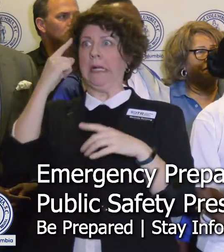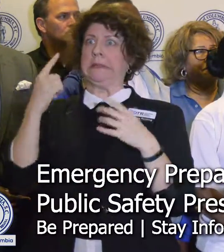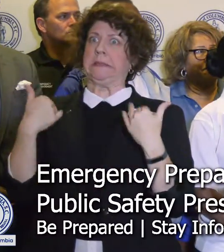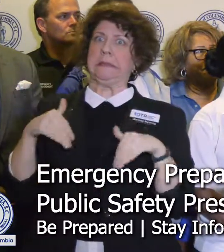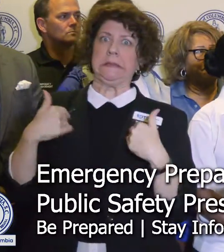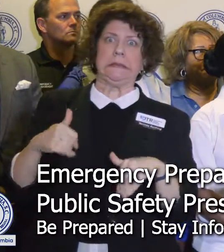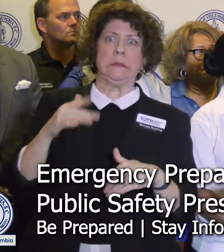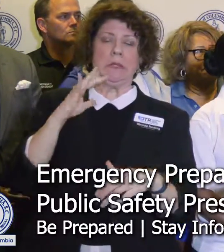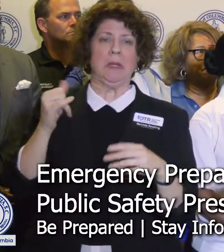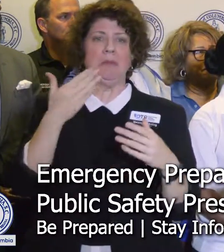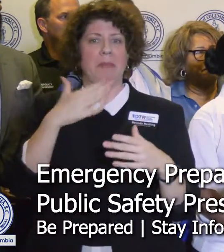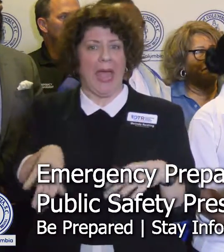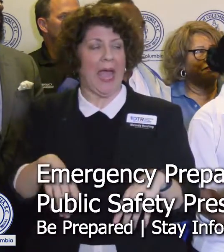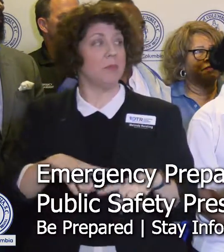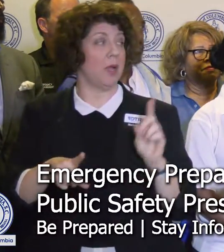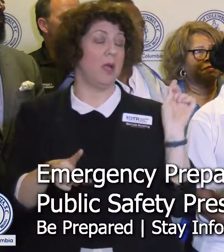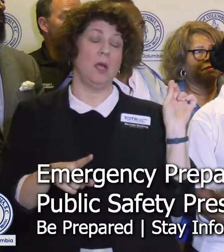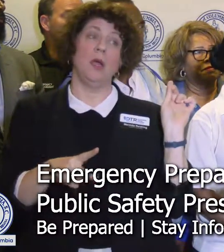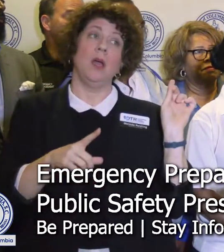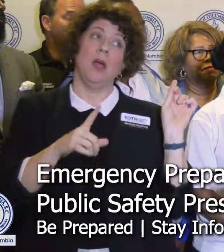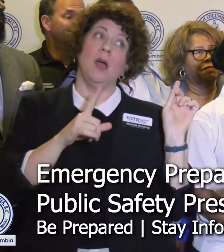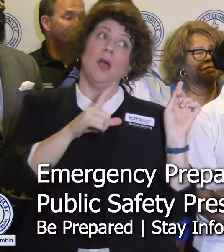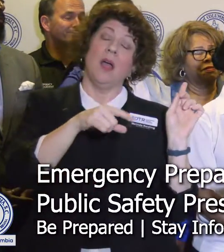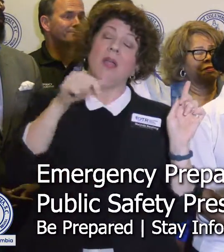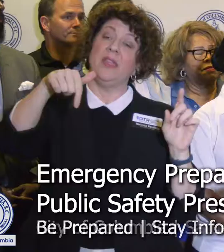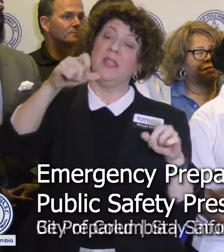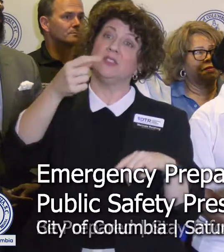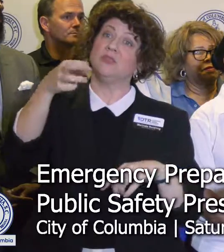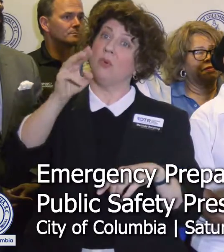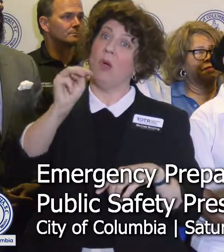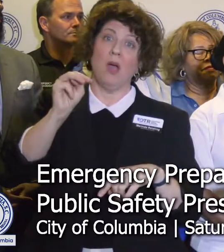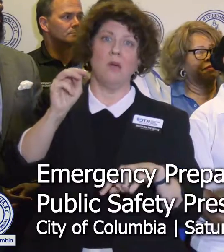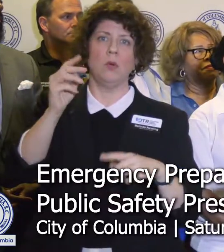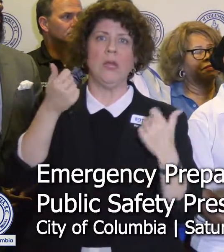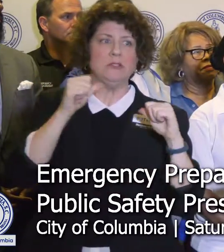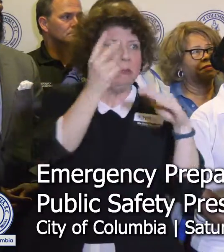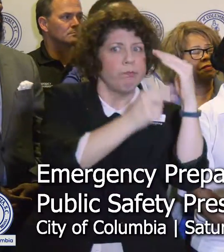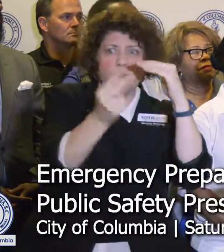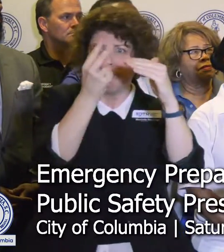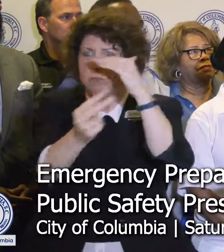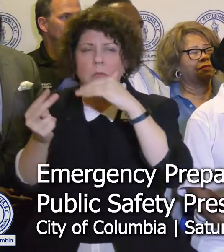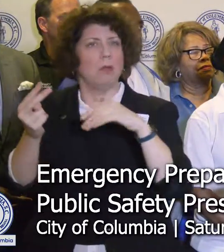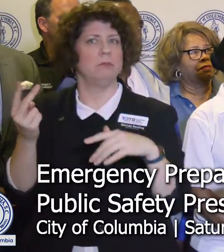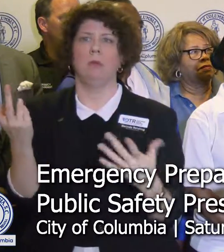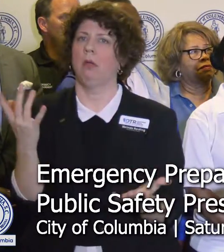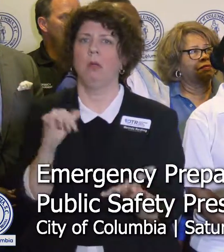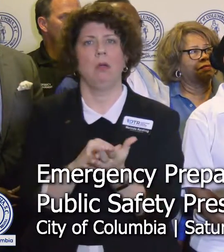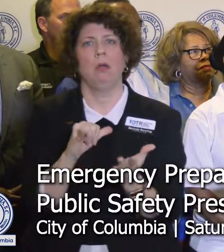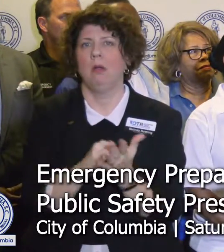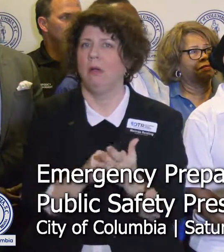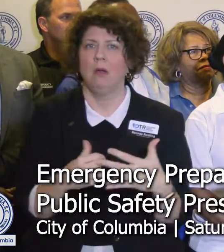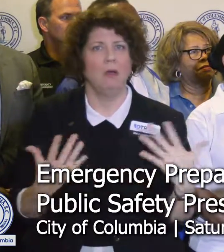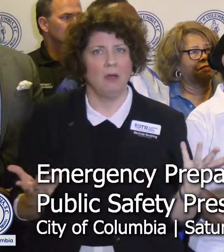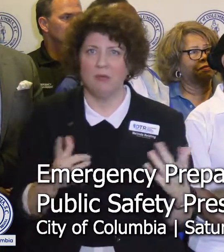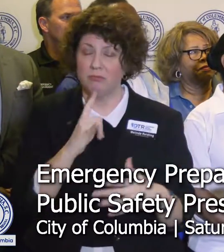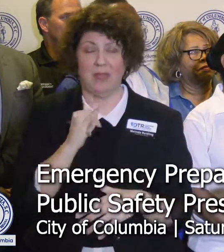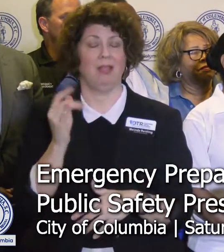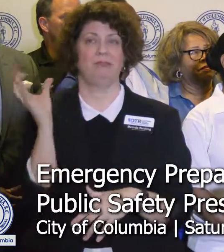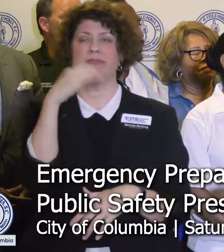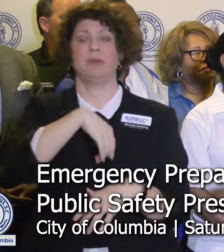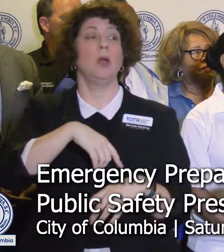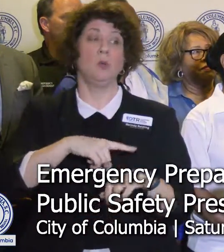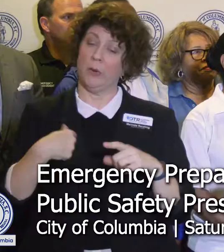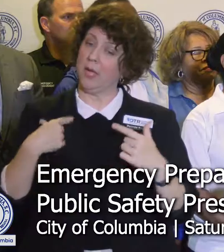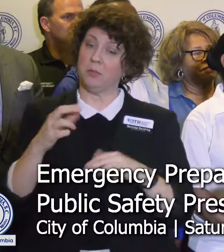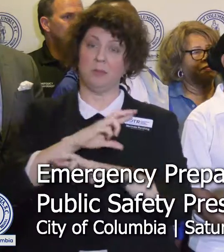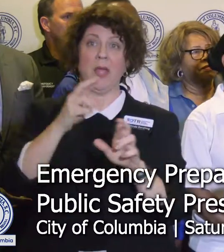has probably, Greg, been the most unpredictable storm we've ever seen. So I think we're preparing for anything, but still